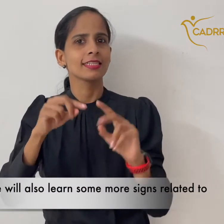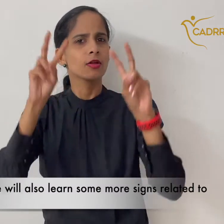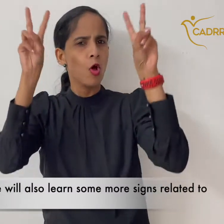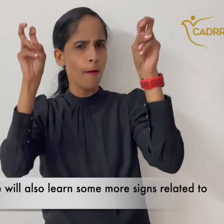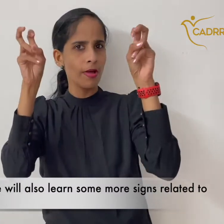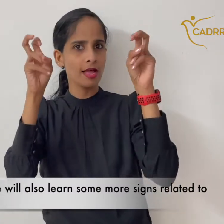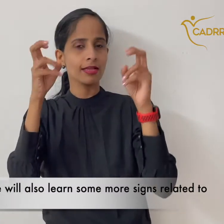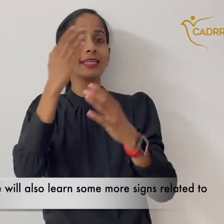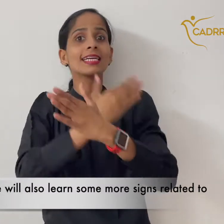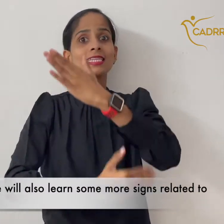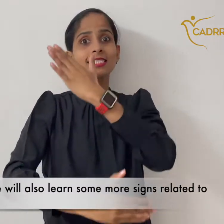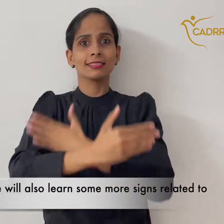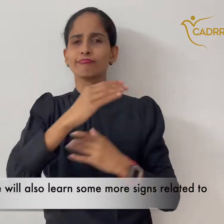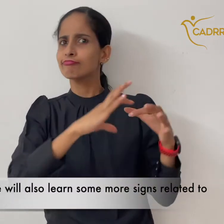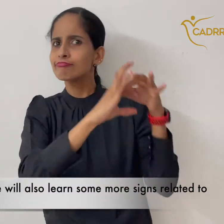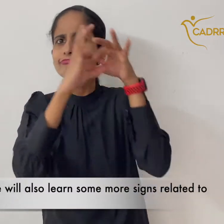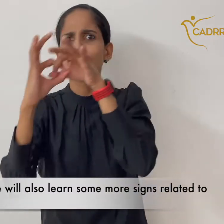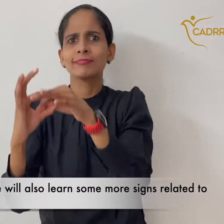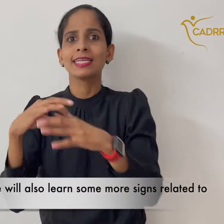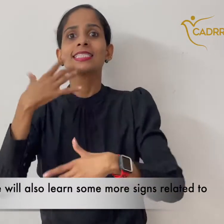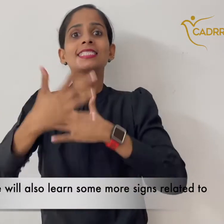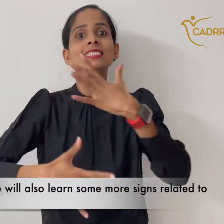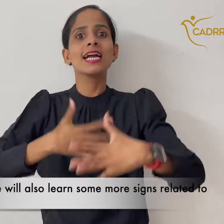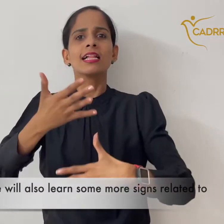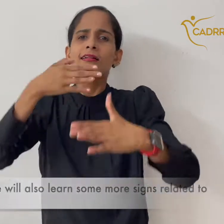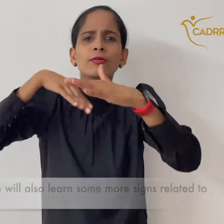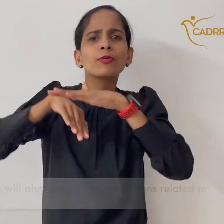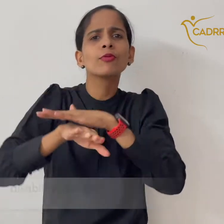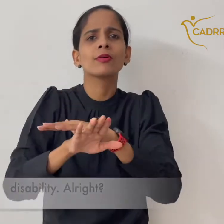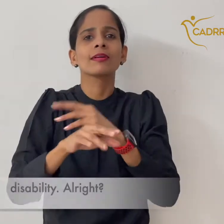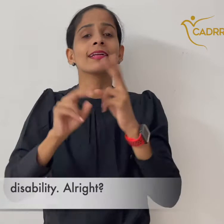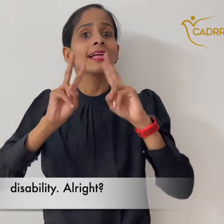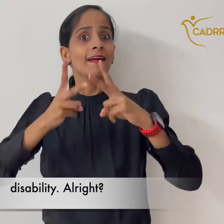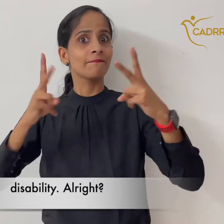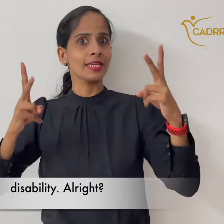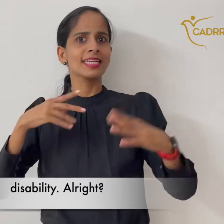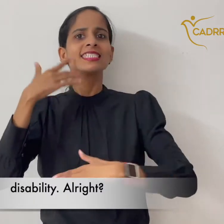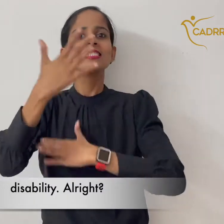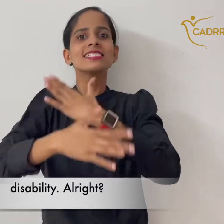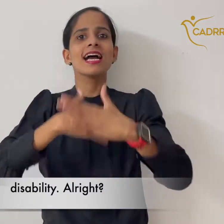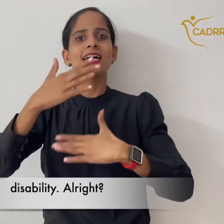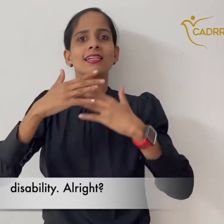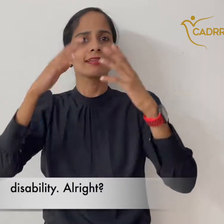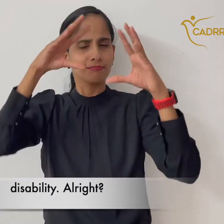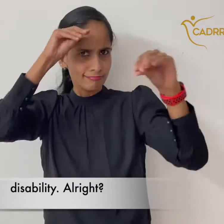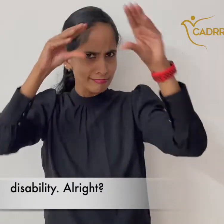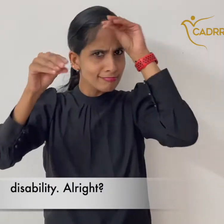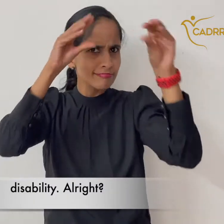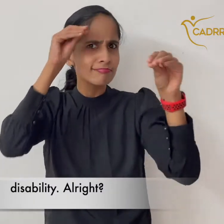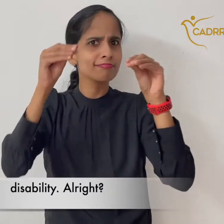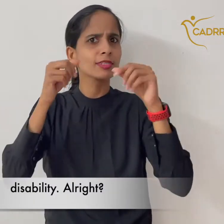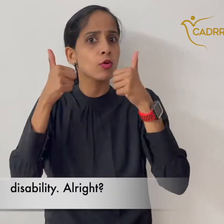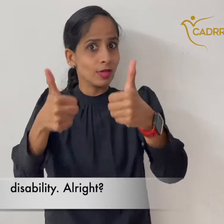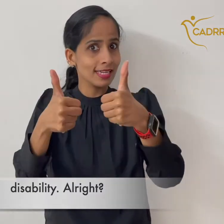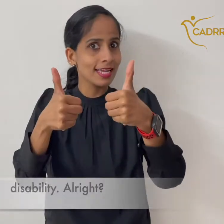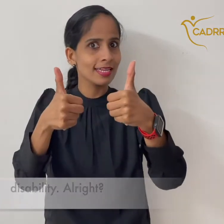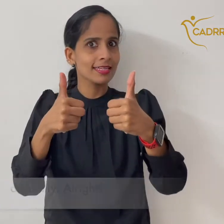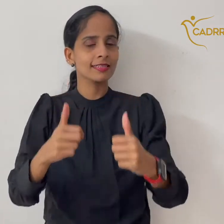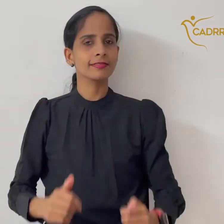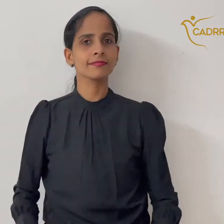we'll also learn some more science related to disability. Alright?